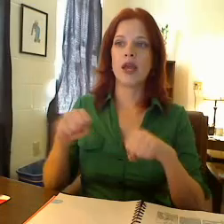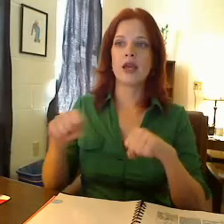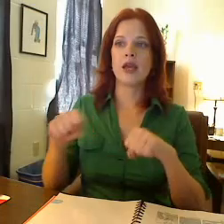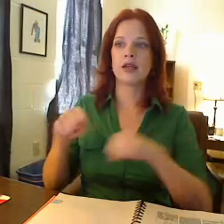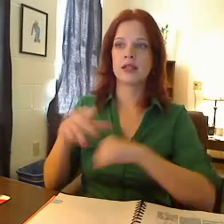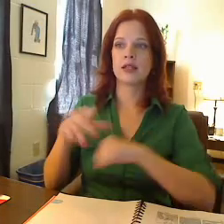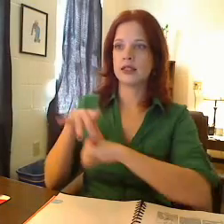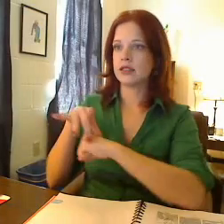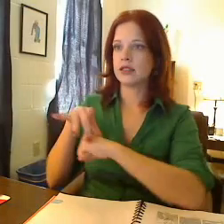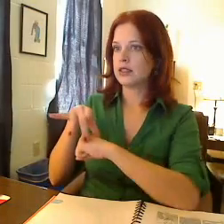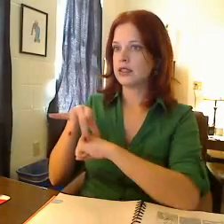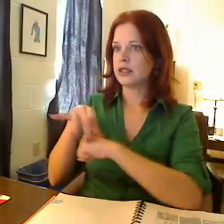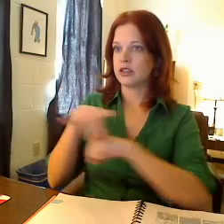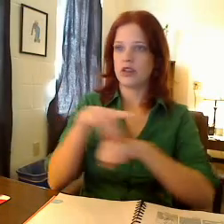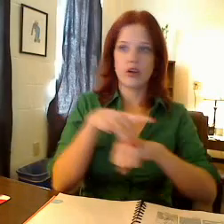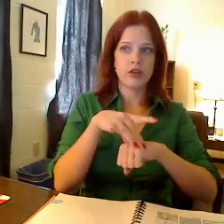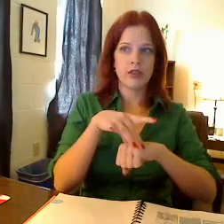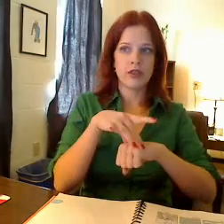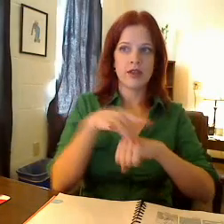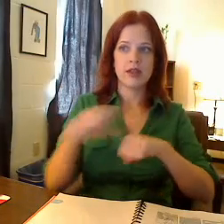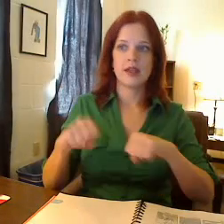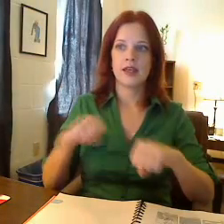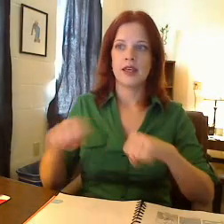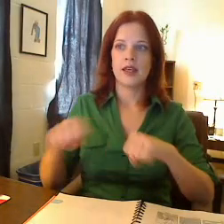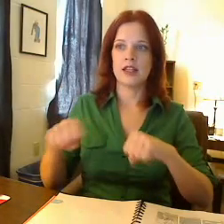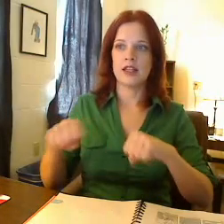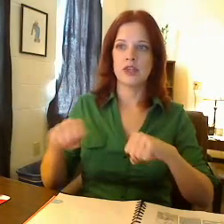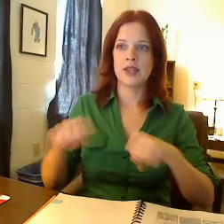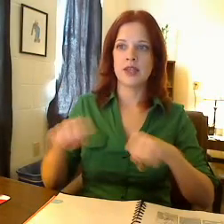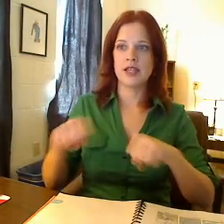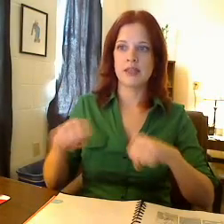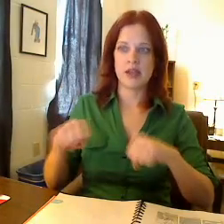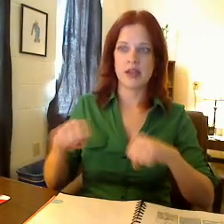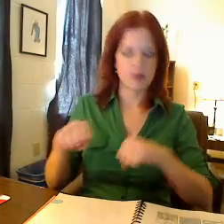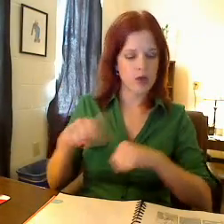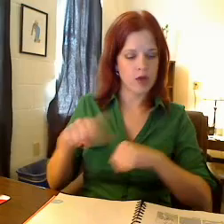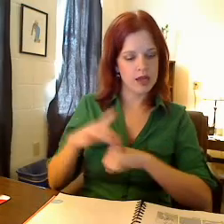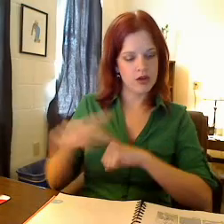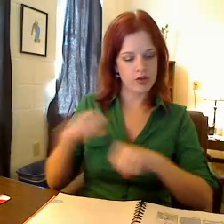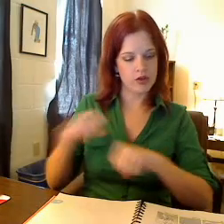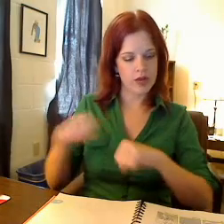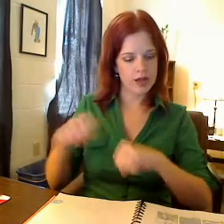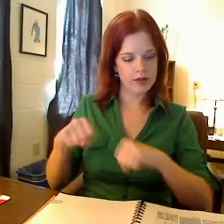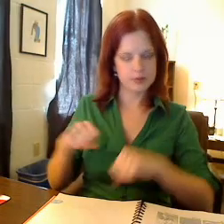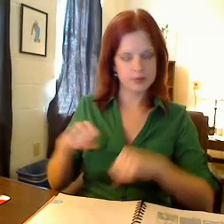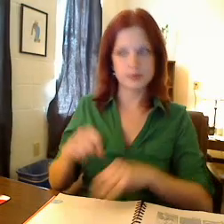Earthquake, there's an earth, and then 2 S hands make a little quaking. Earthquake.